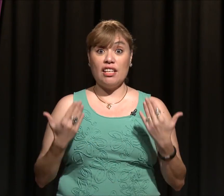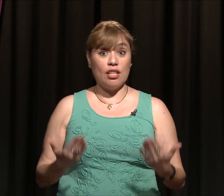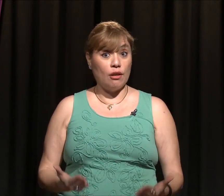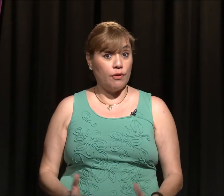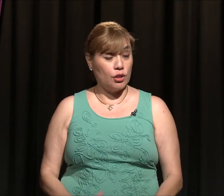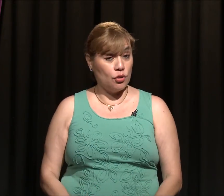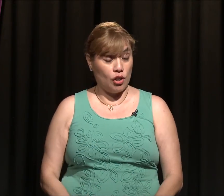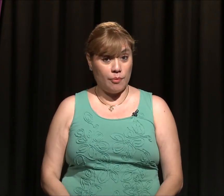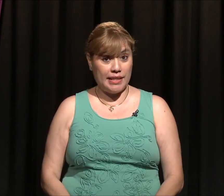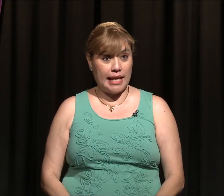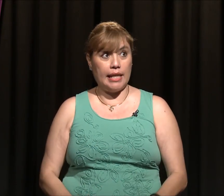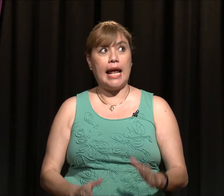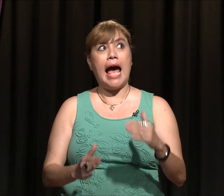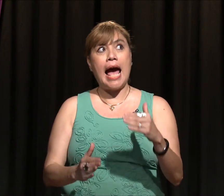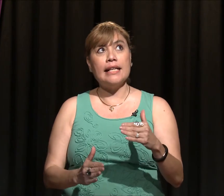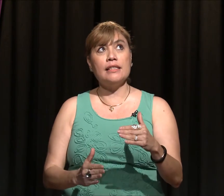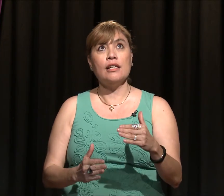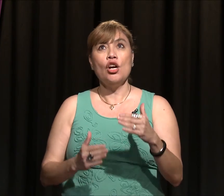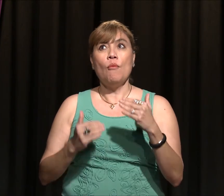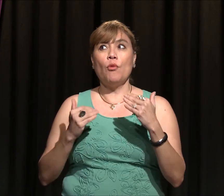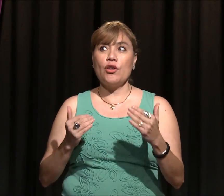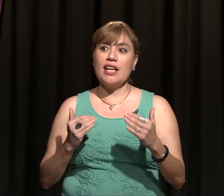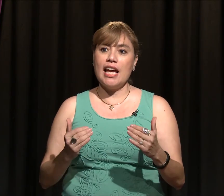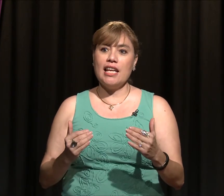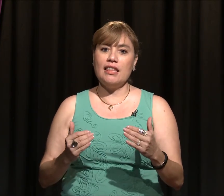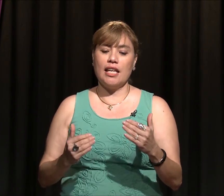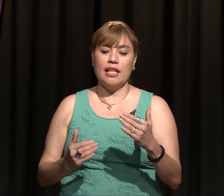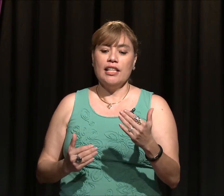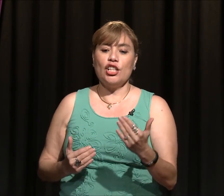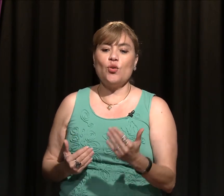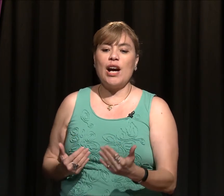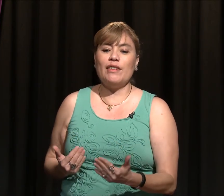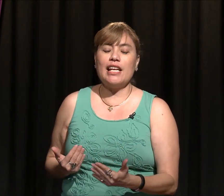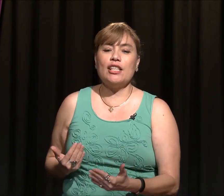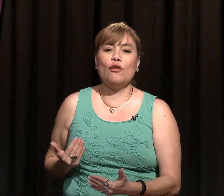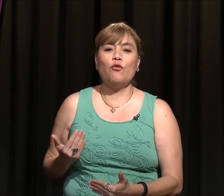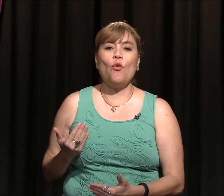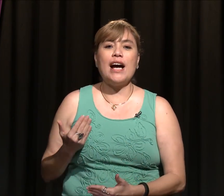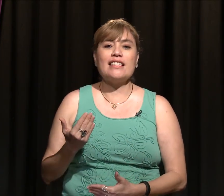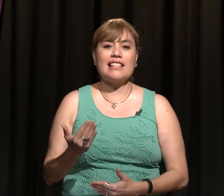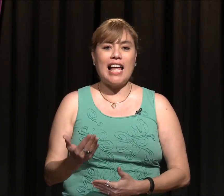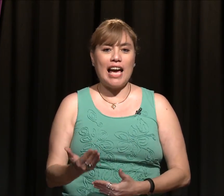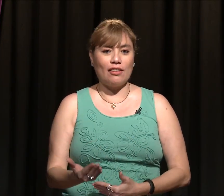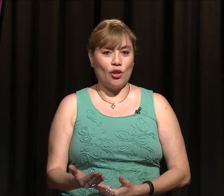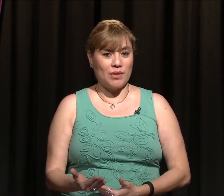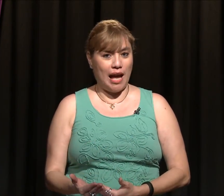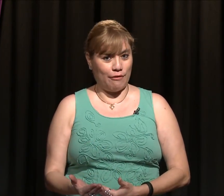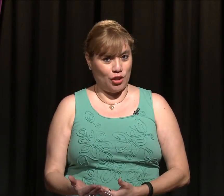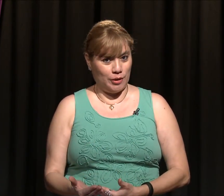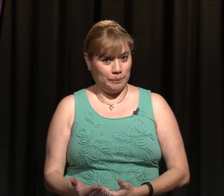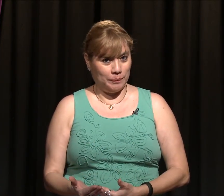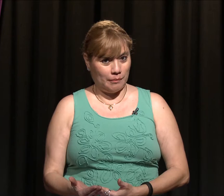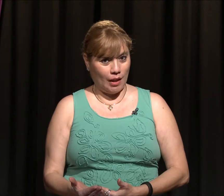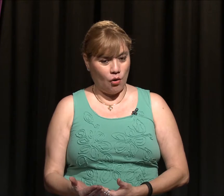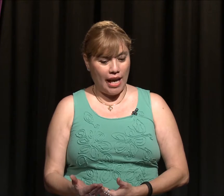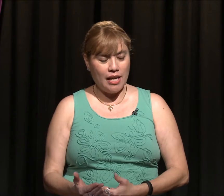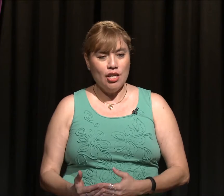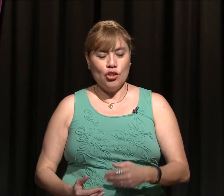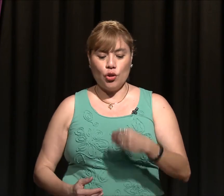idea of what you're going to be saying, and more than anything, that you have an idea of what slide comes after. Okay? So,